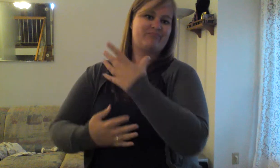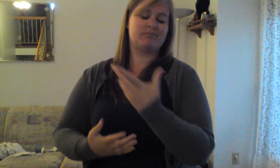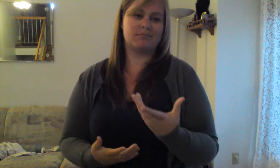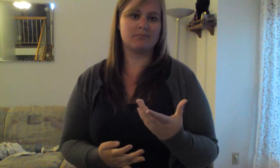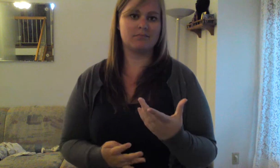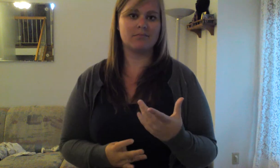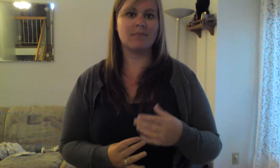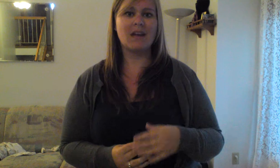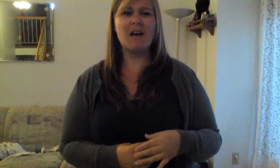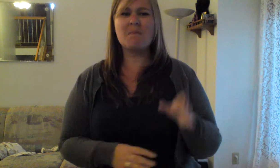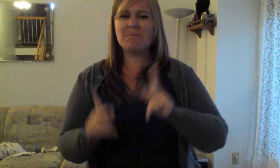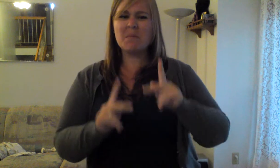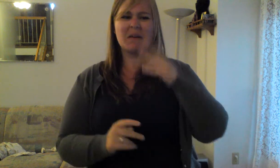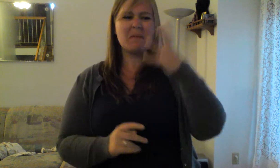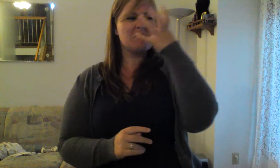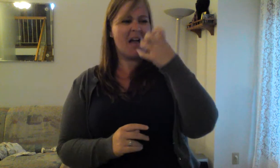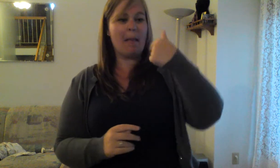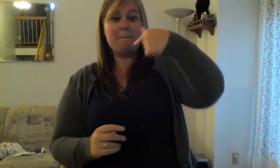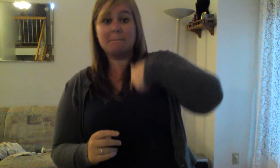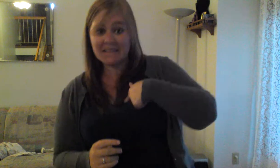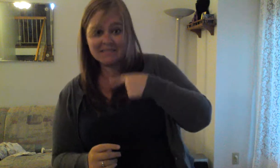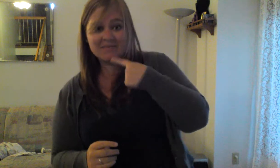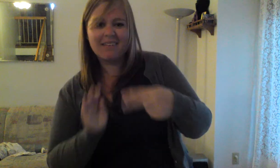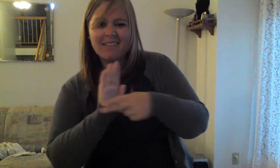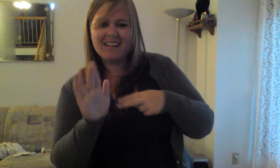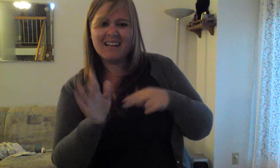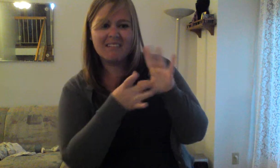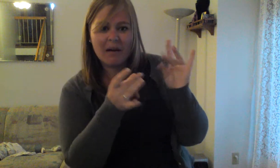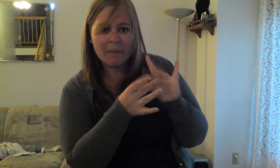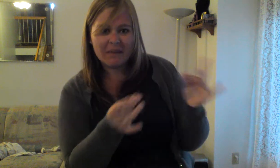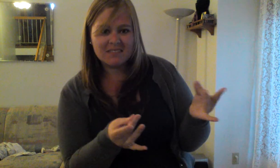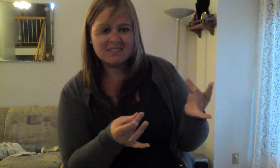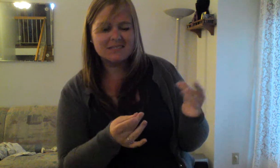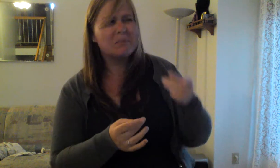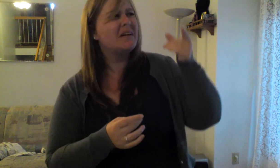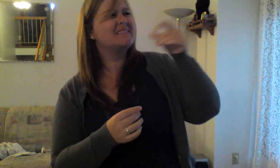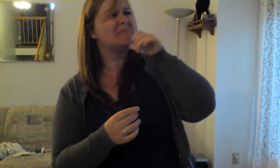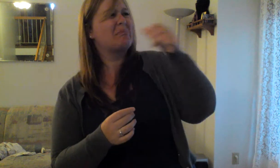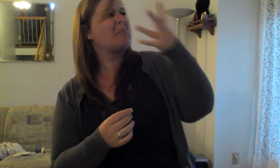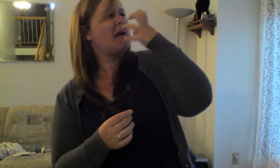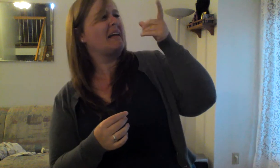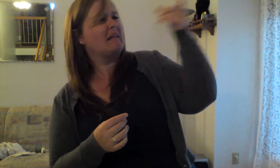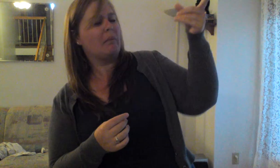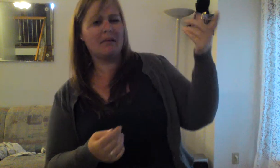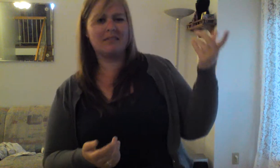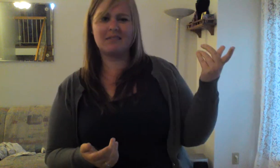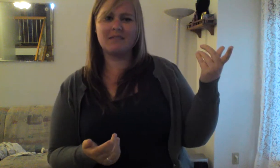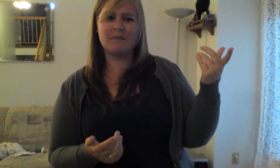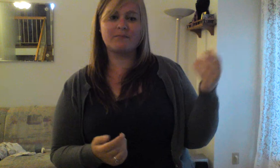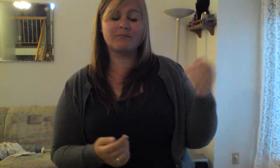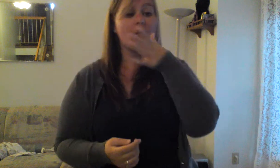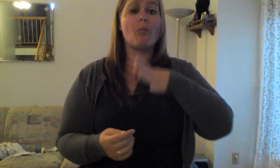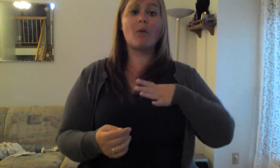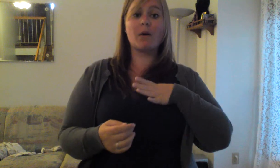Obama instead of getting mad at Barack Obama for the negative stuff he does? For example, a woman is far along in her term and she wants to have an abortion.